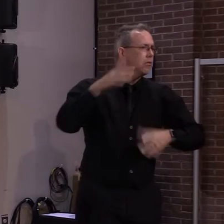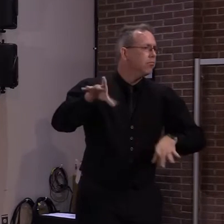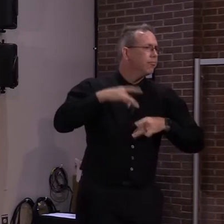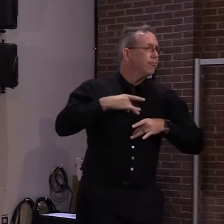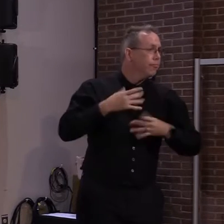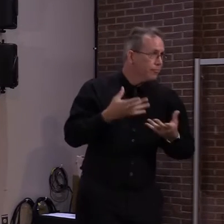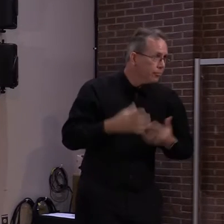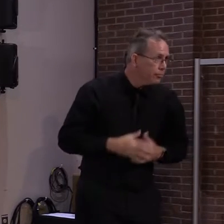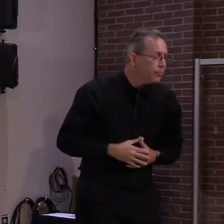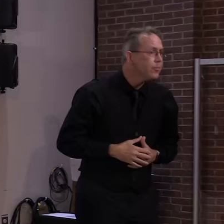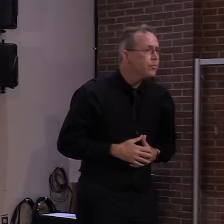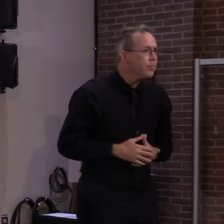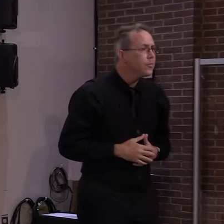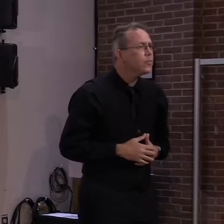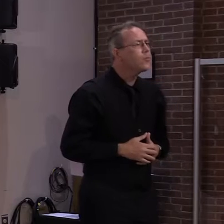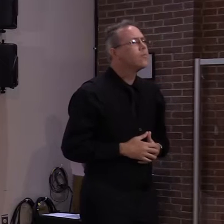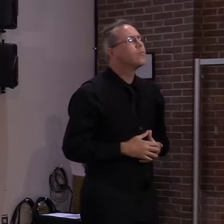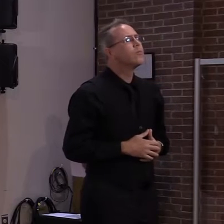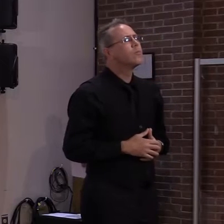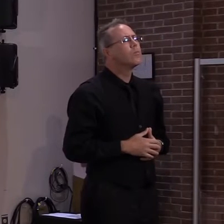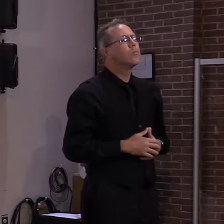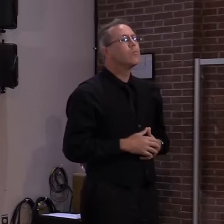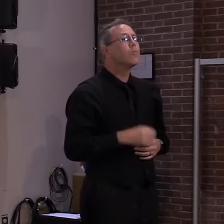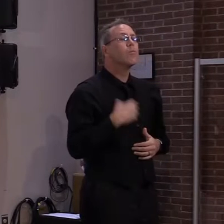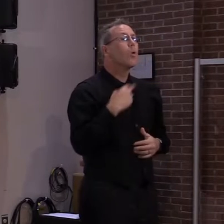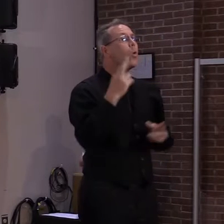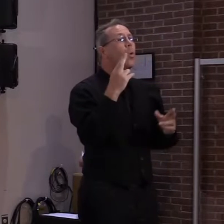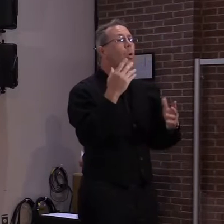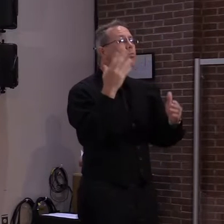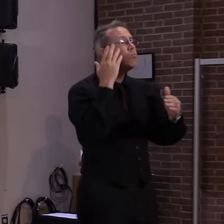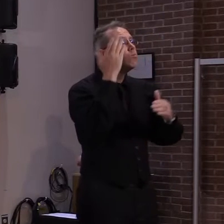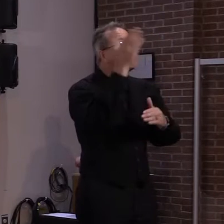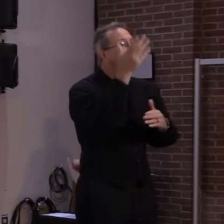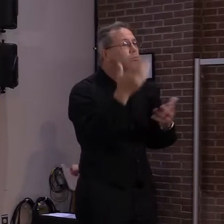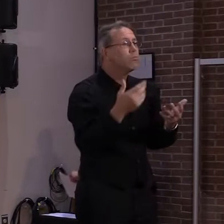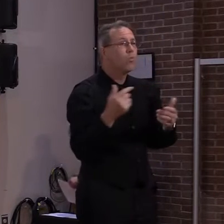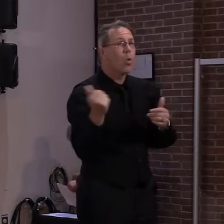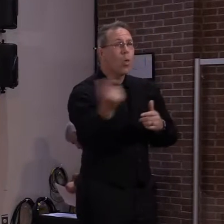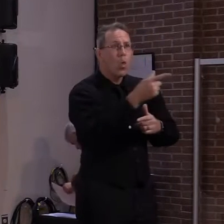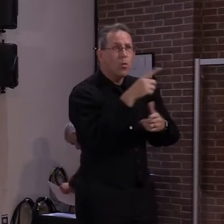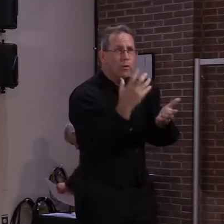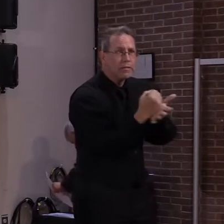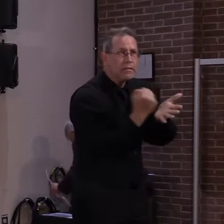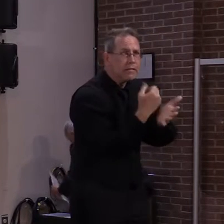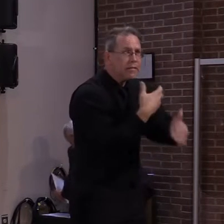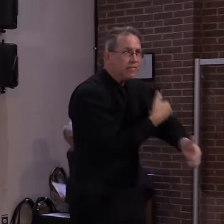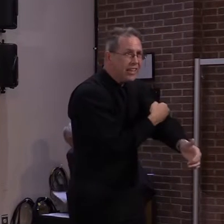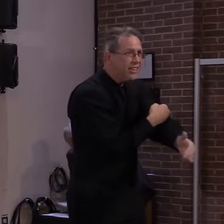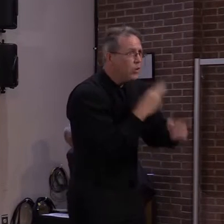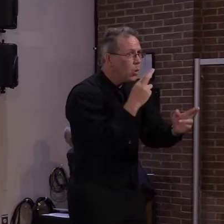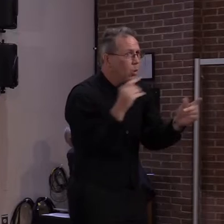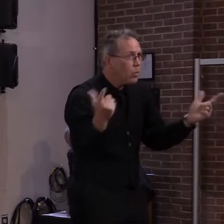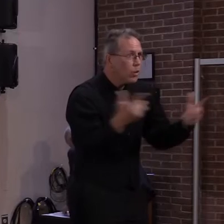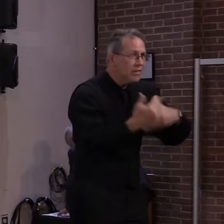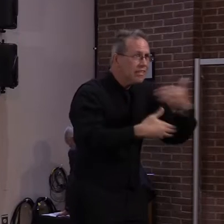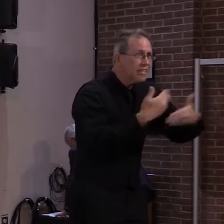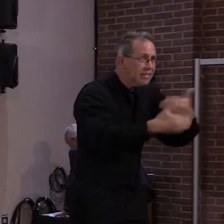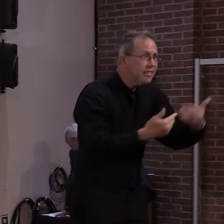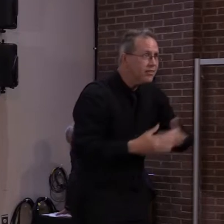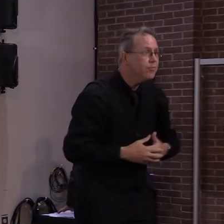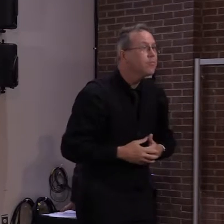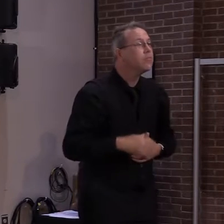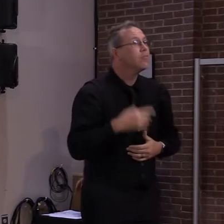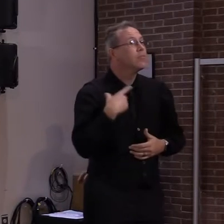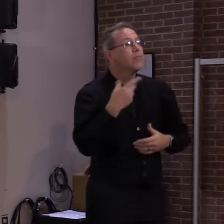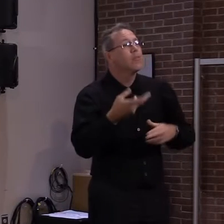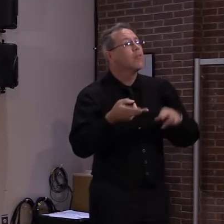see that extended to everyone, but again, they said this is an extra layer of protection and the vaccines